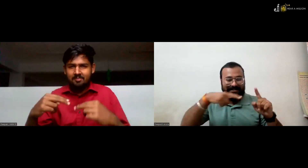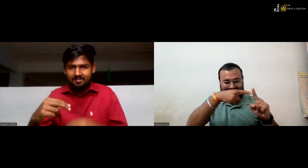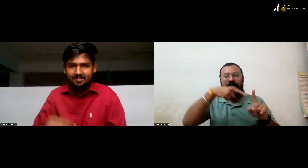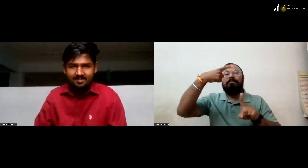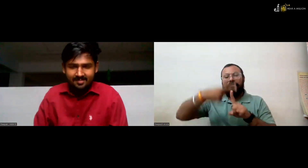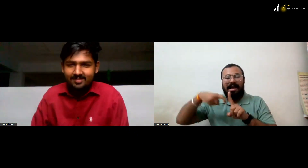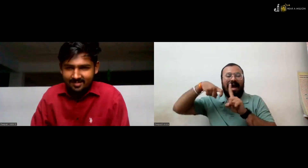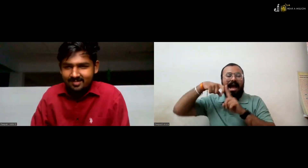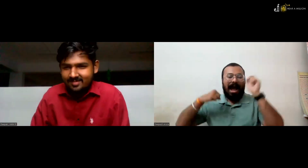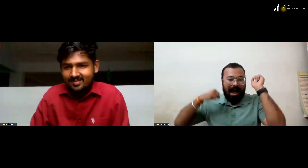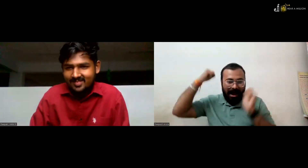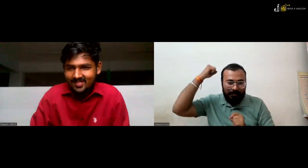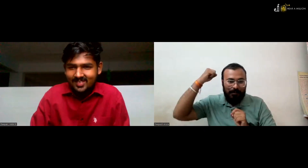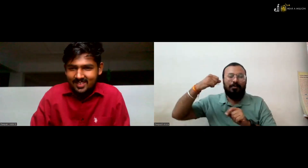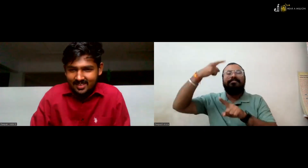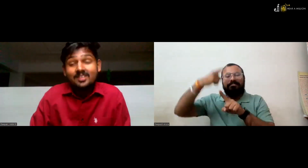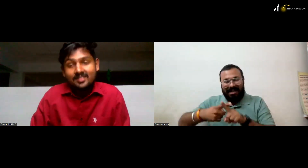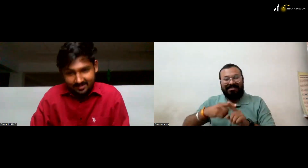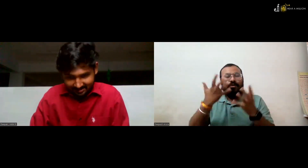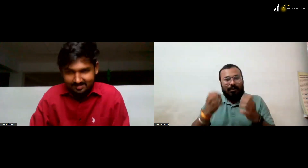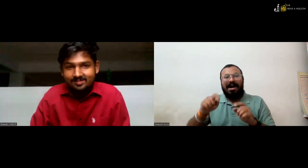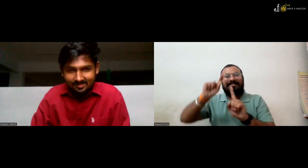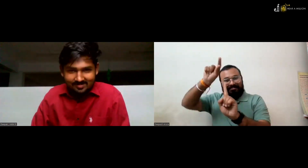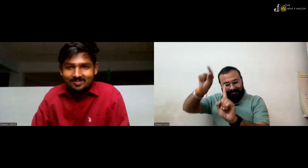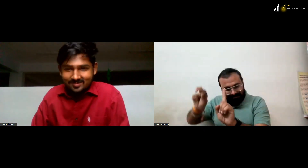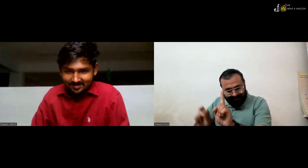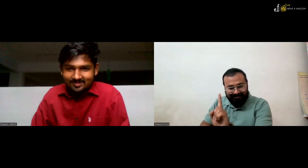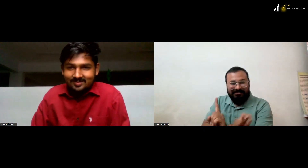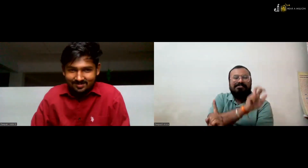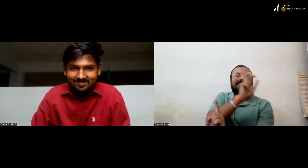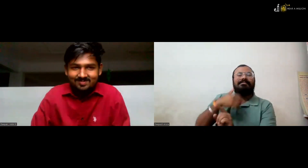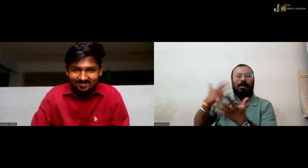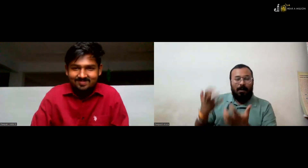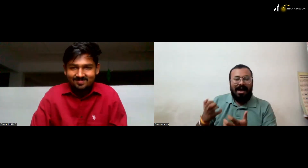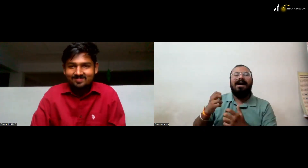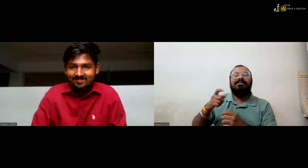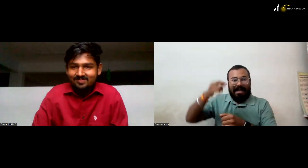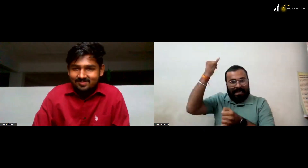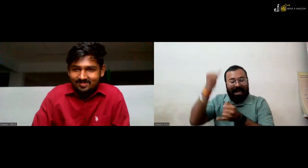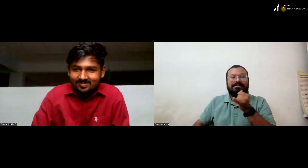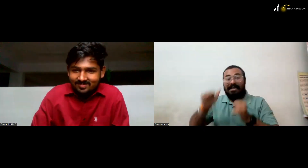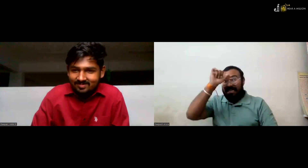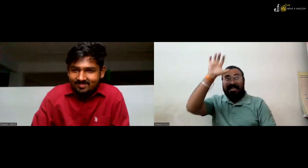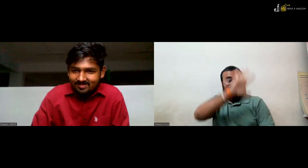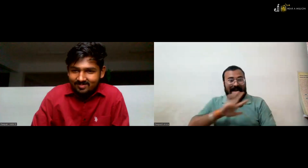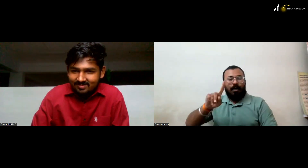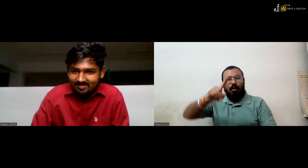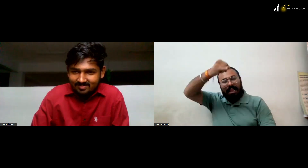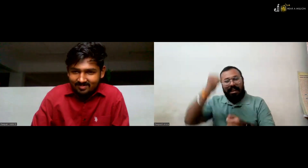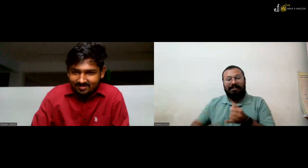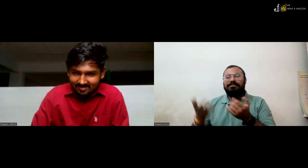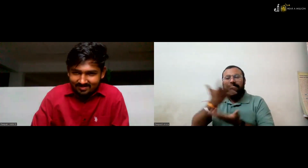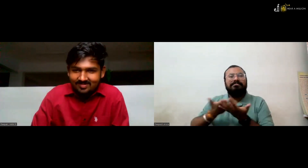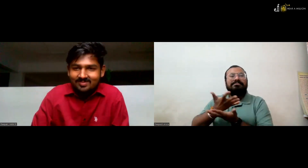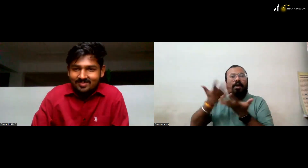region, uh maybe from Vishakhapatnam or kind of place. So we just